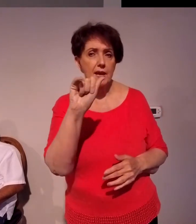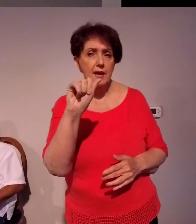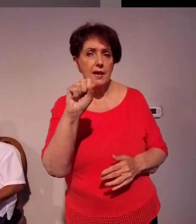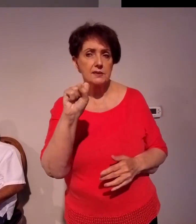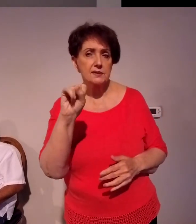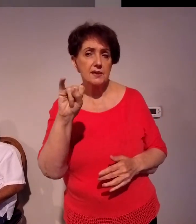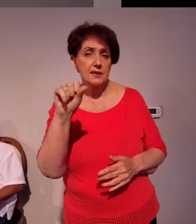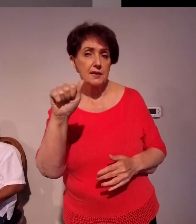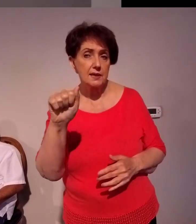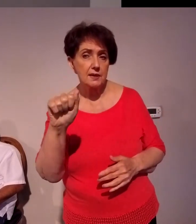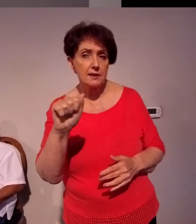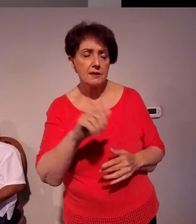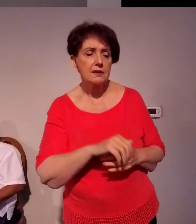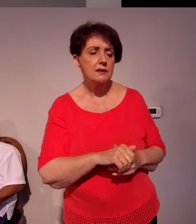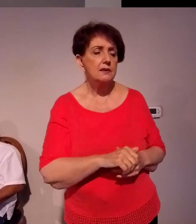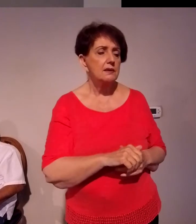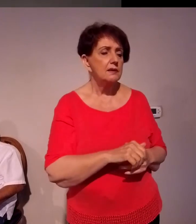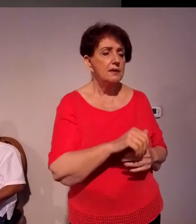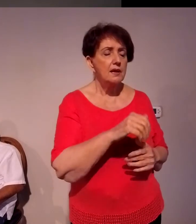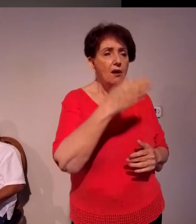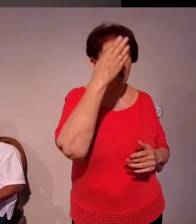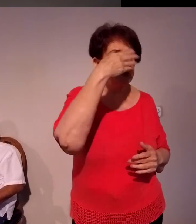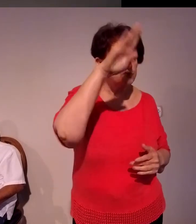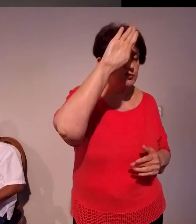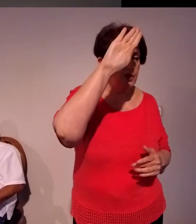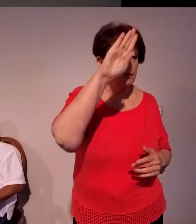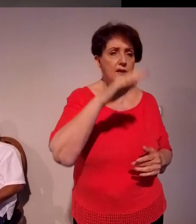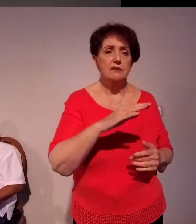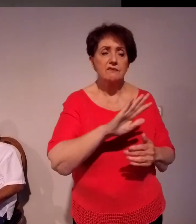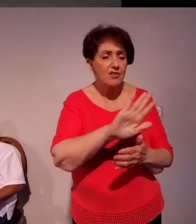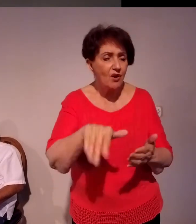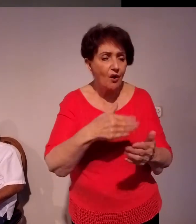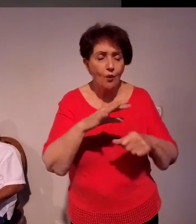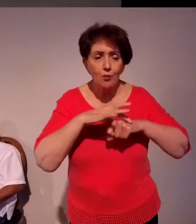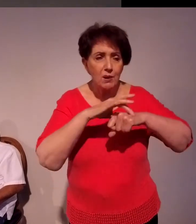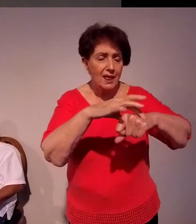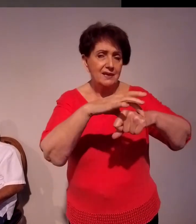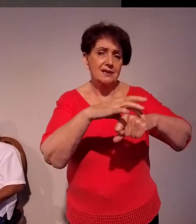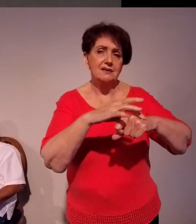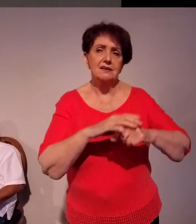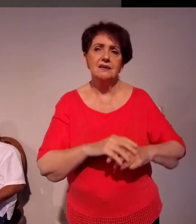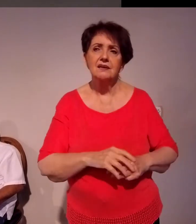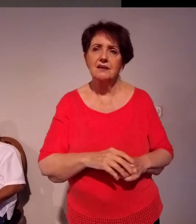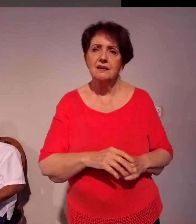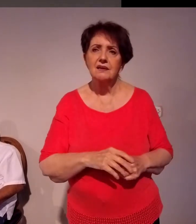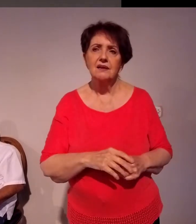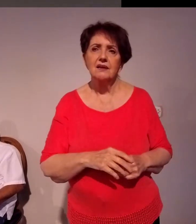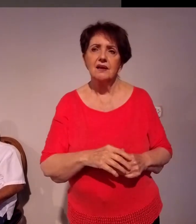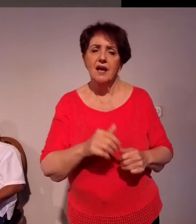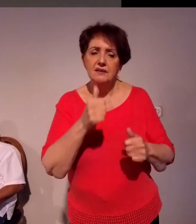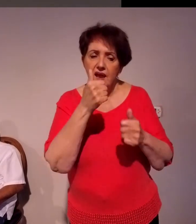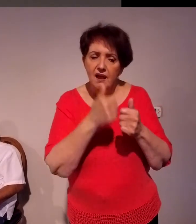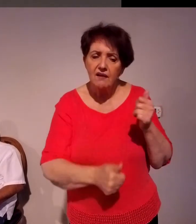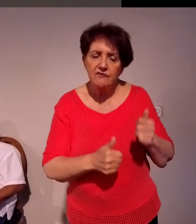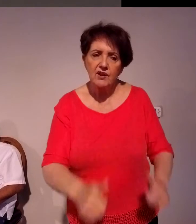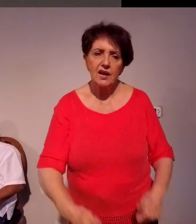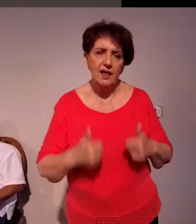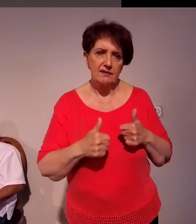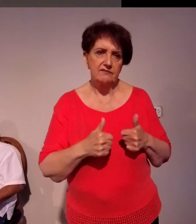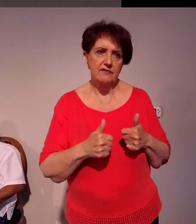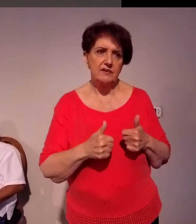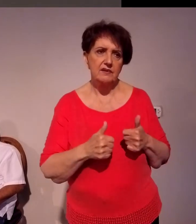Australia, for Antarctic, for the whole planet and every life on it.